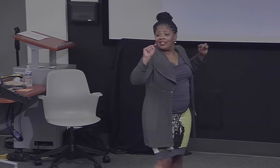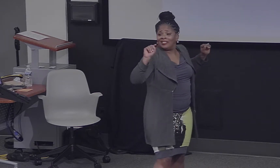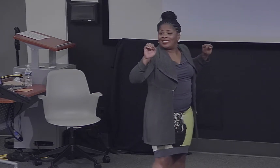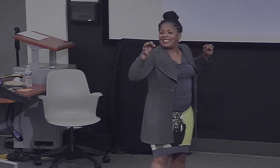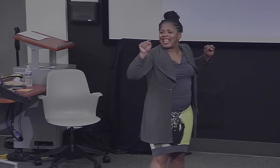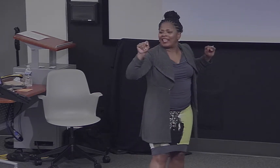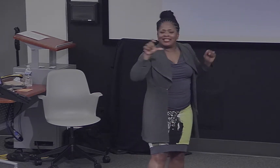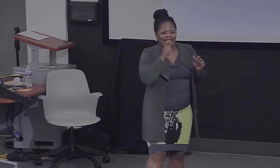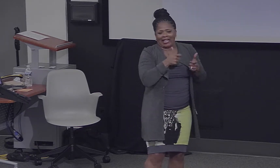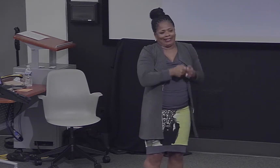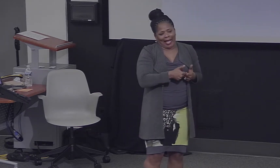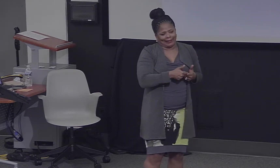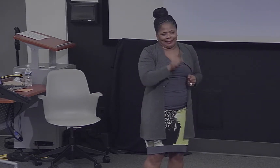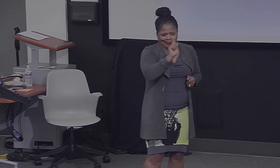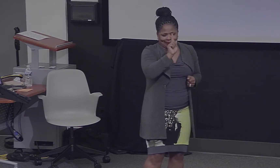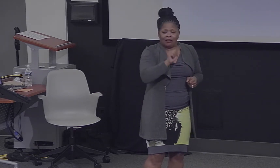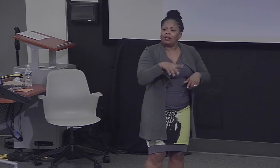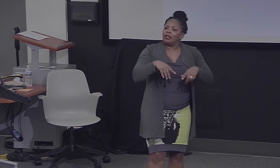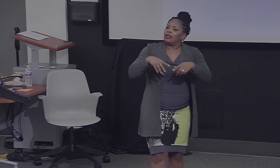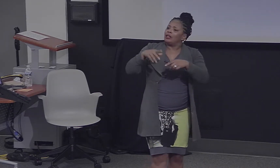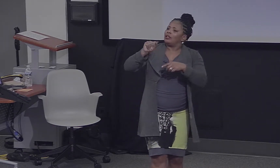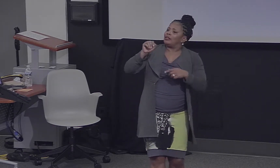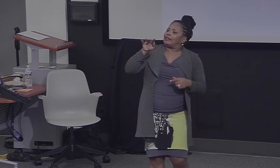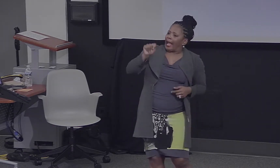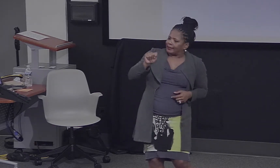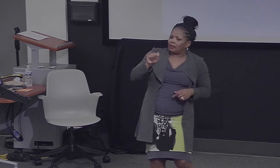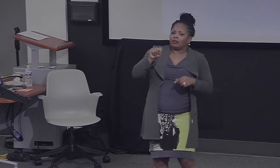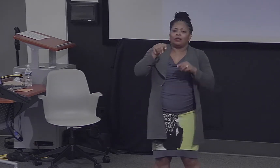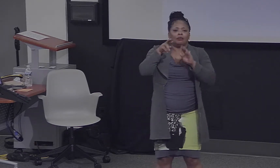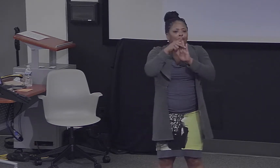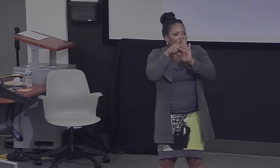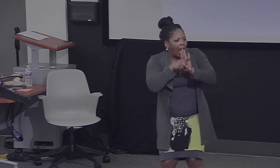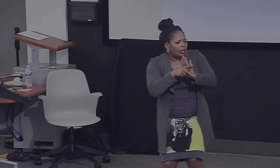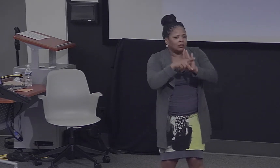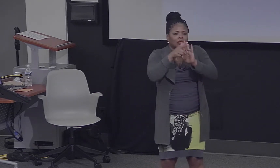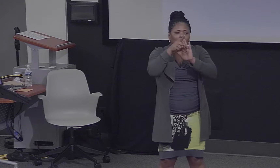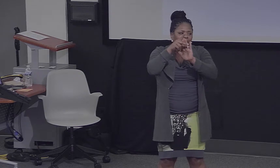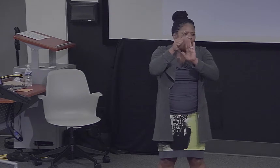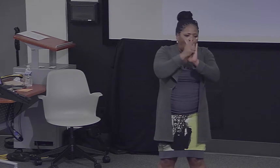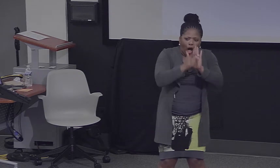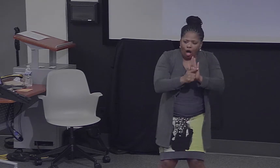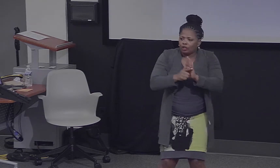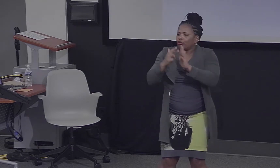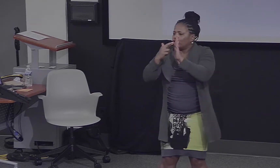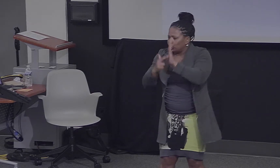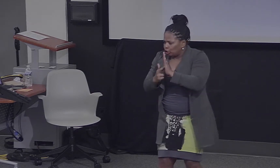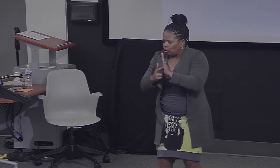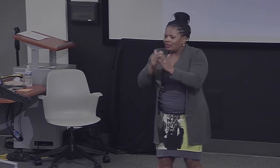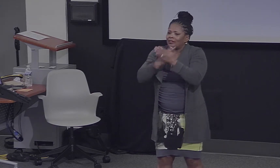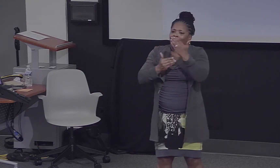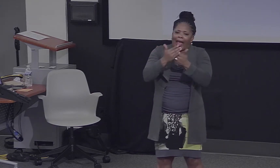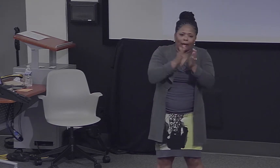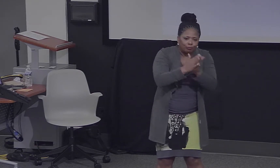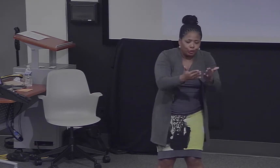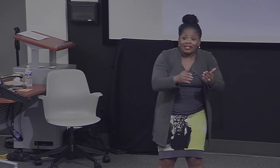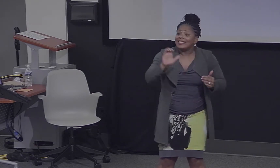I would move on potentially to talking with others. So I have categories listed up here. One says text. I don't mean pager and texting. It's actually things